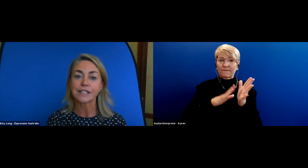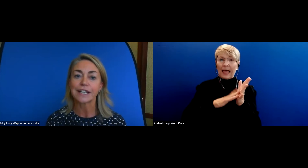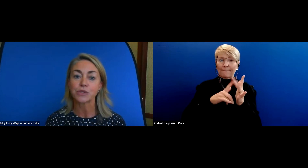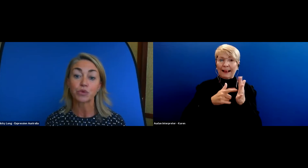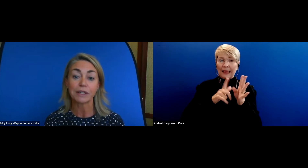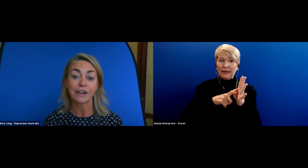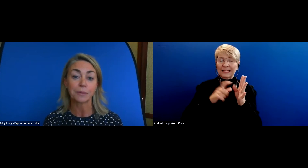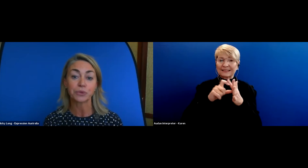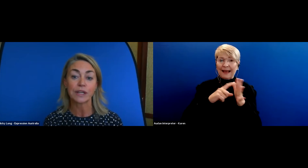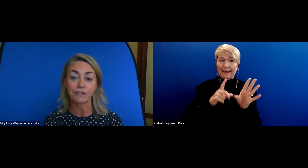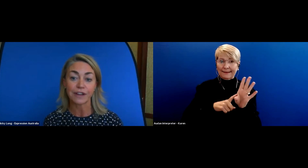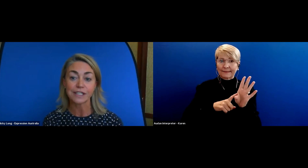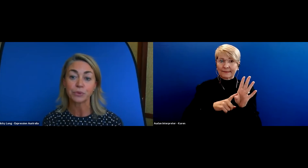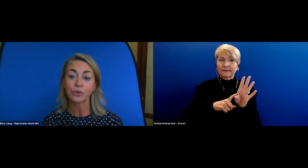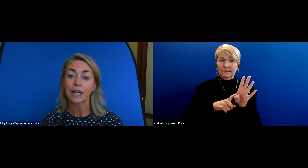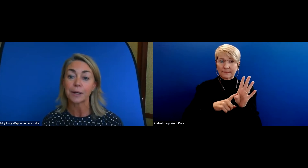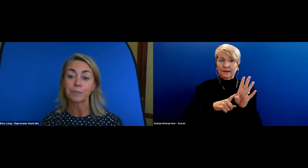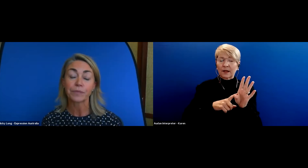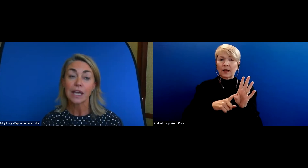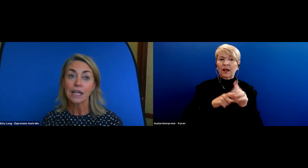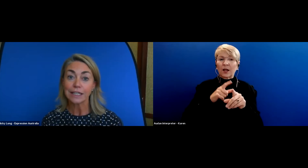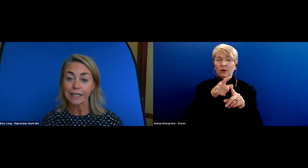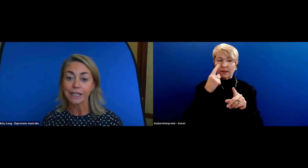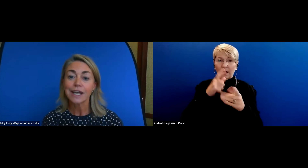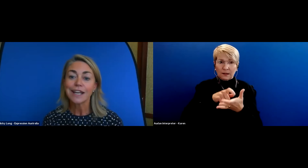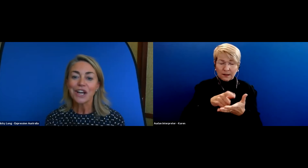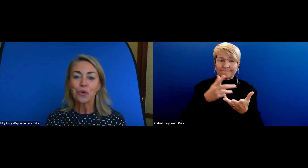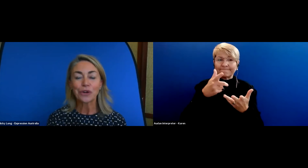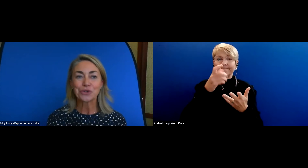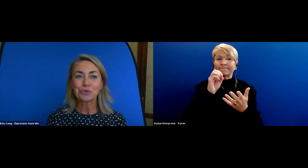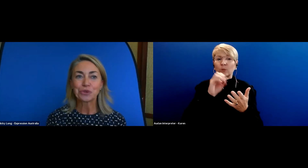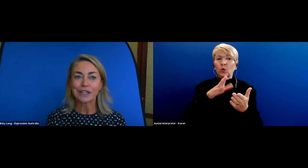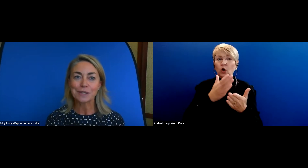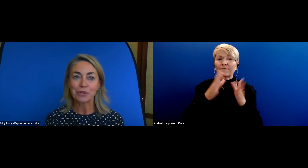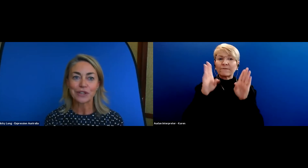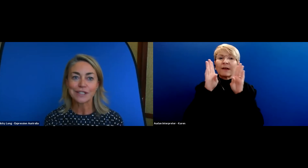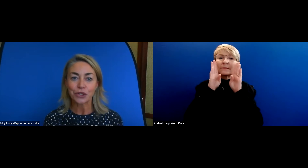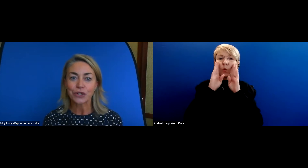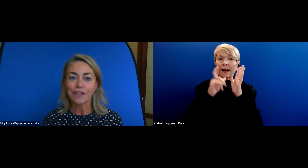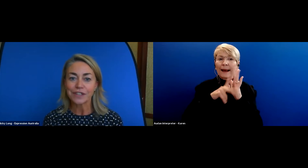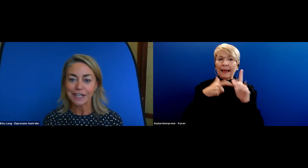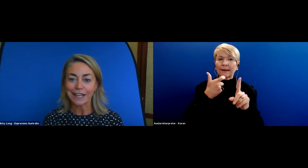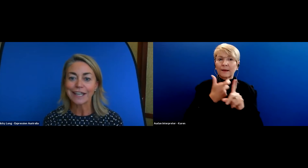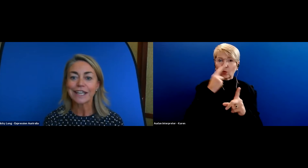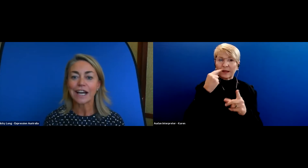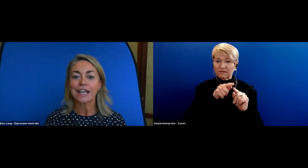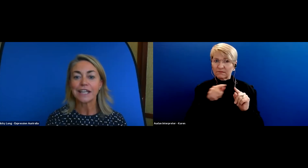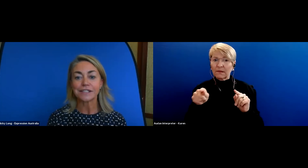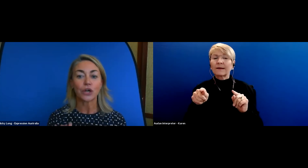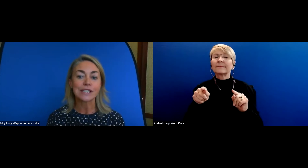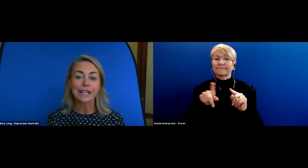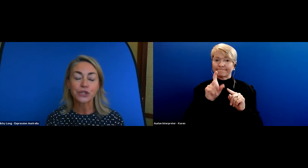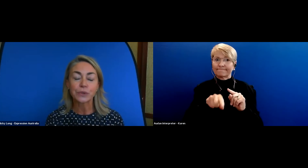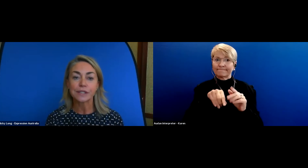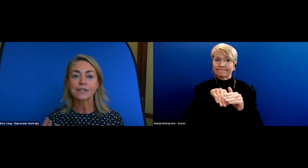Those details will be available in the Facebook link. What you will experience on the day